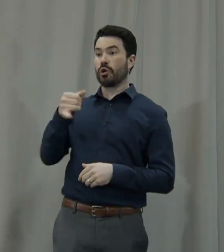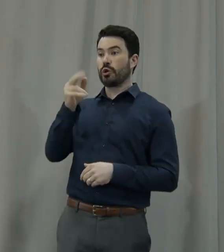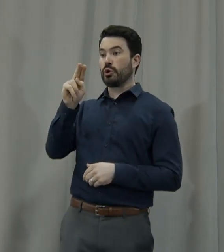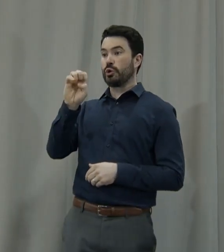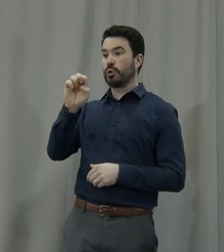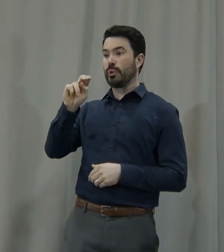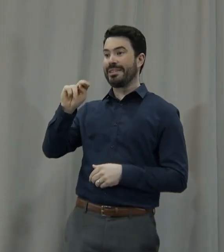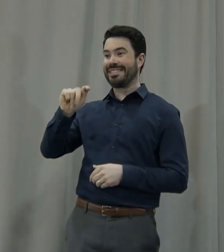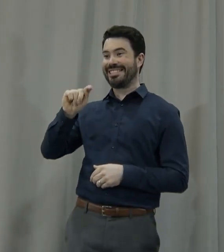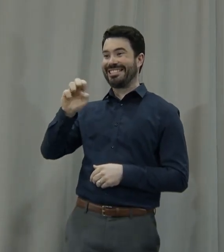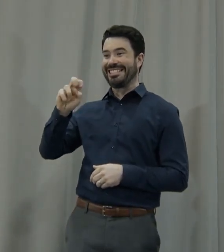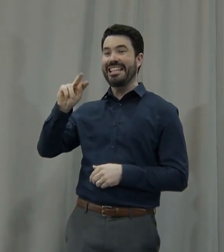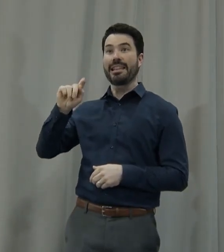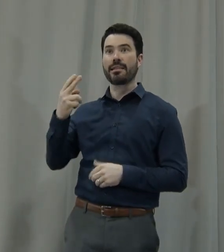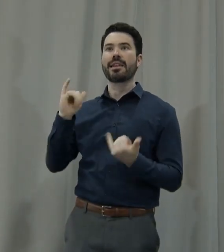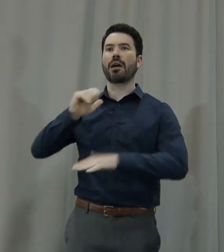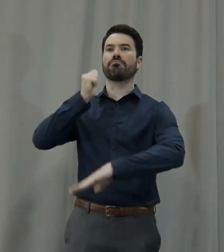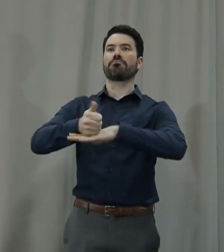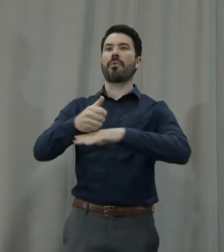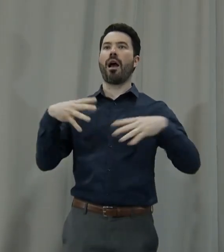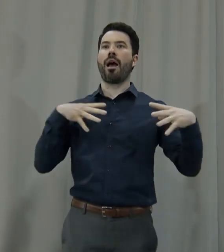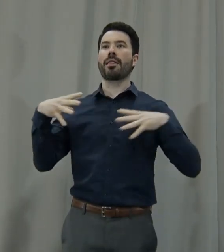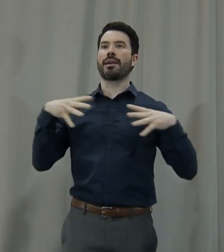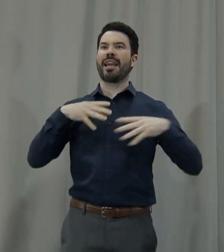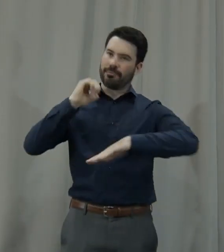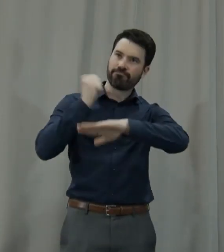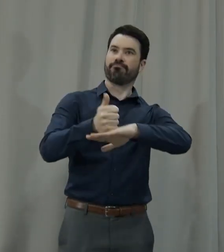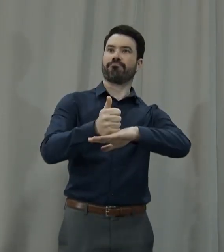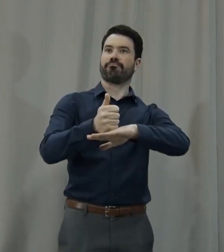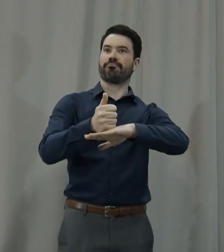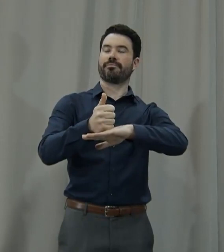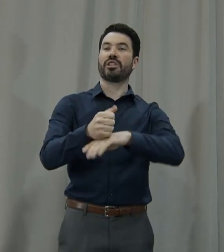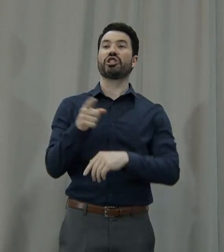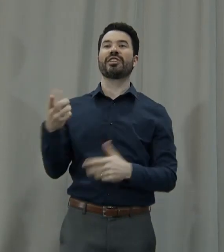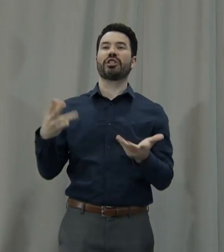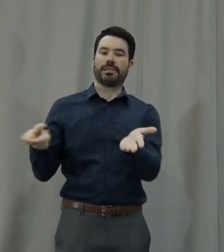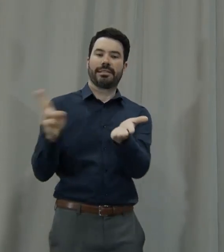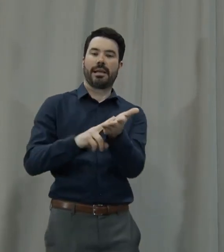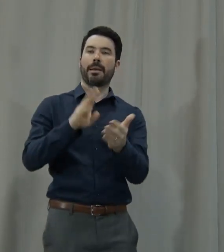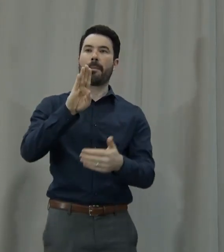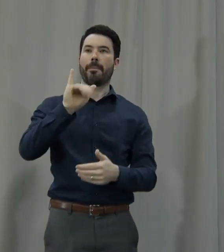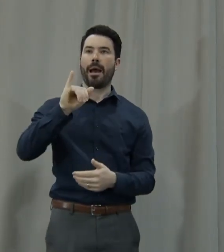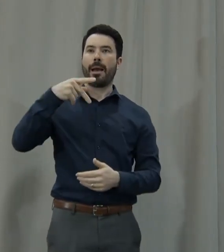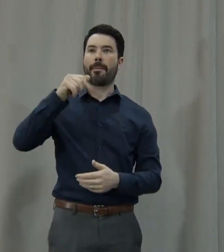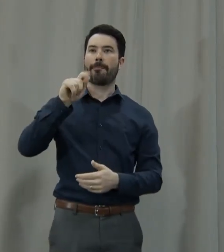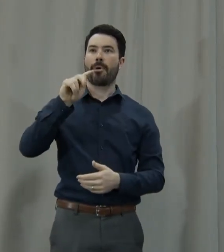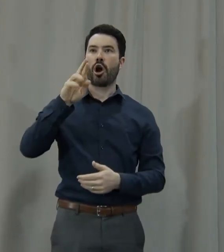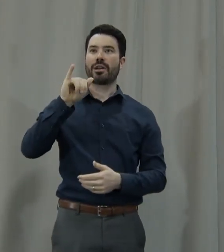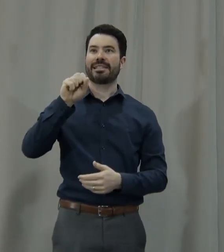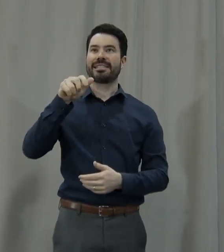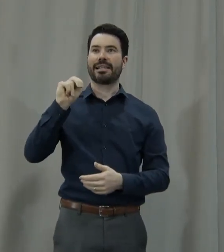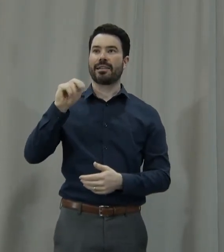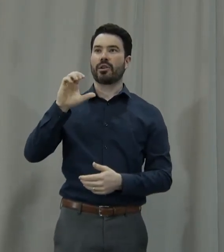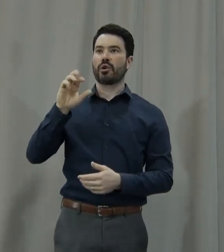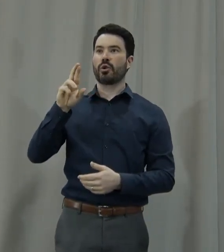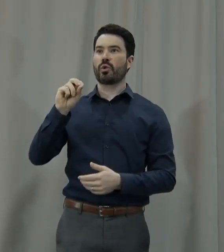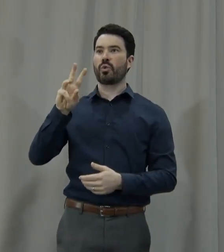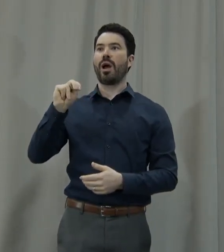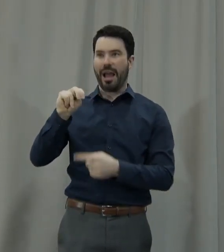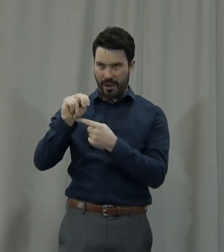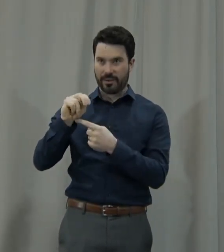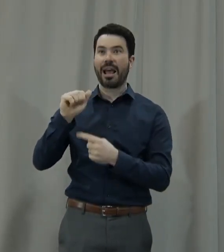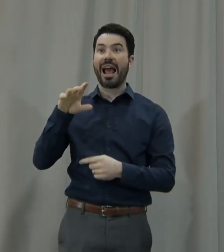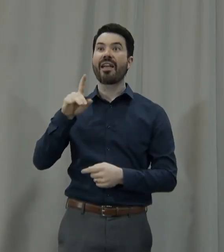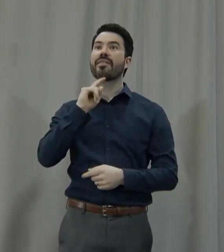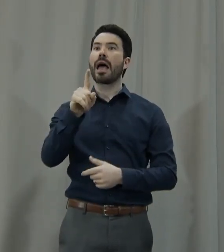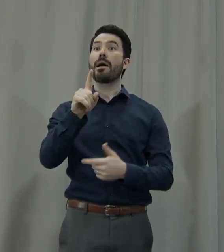holiday. And she signed the Bipartisan Crown Act, most recently, banning discrimination